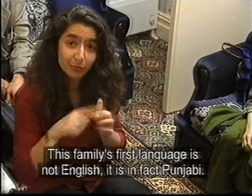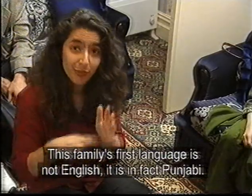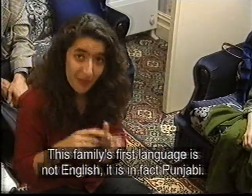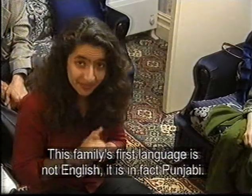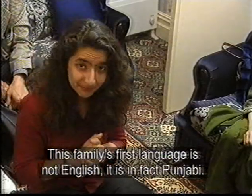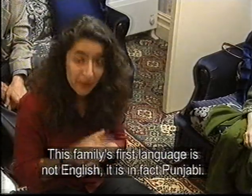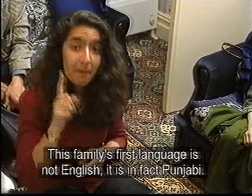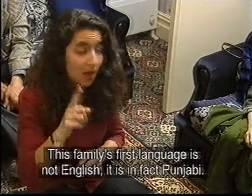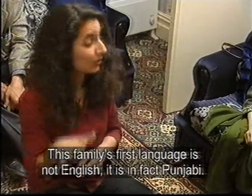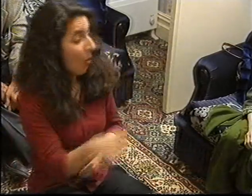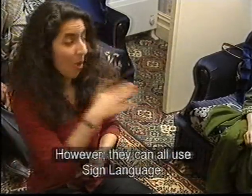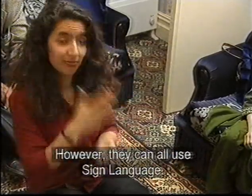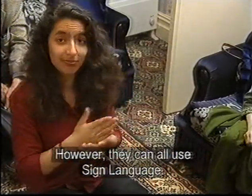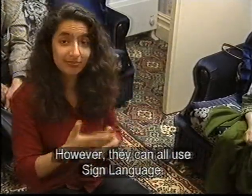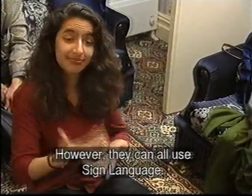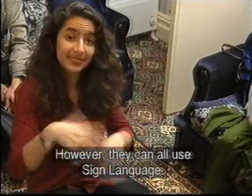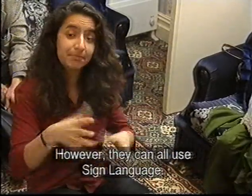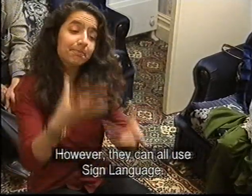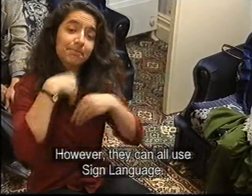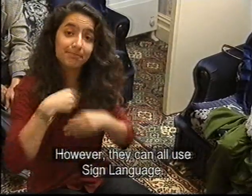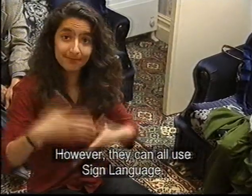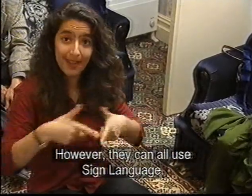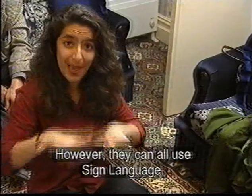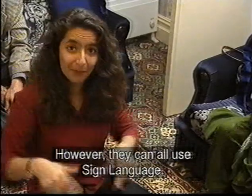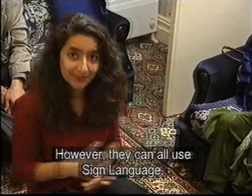fact, Punjabi. However, they can all use sign language.